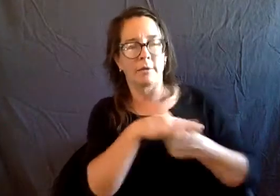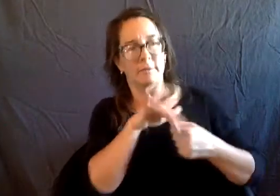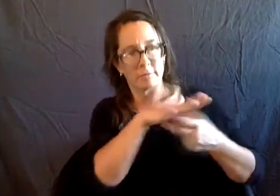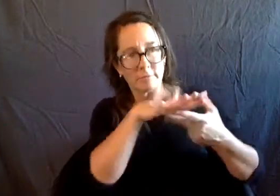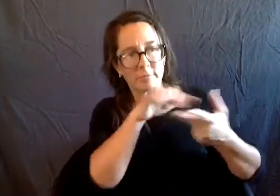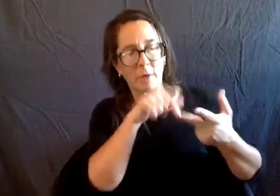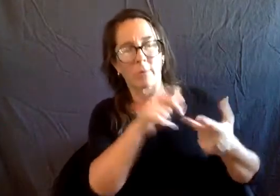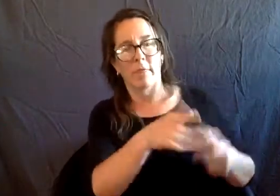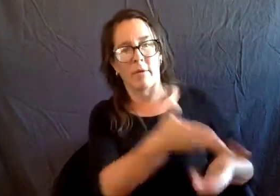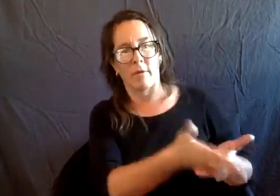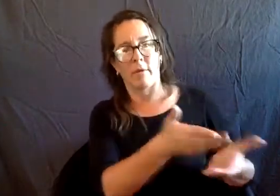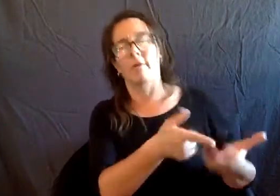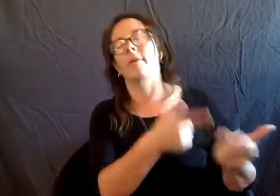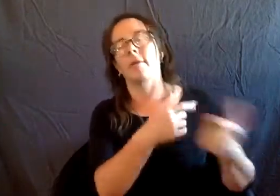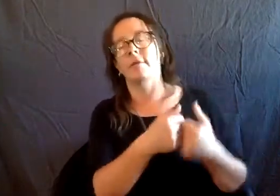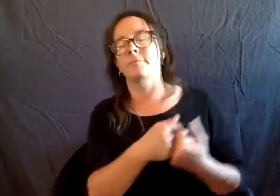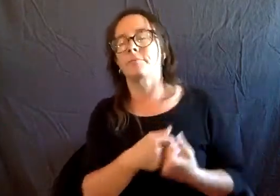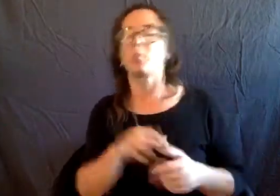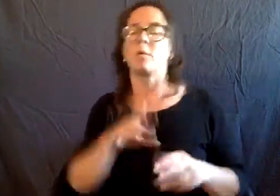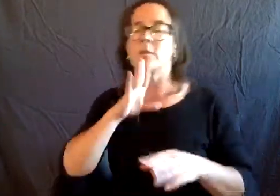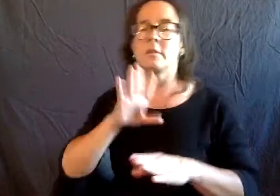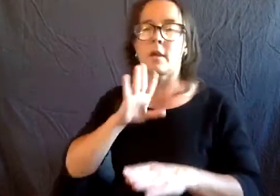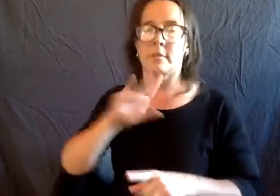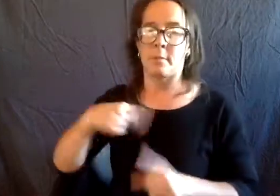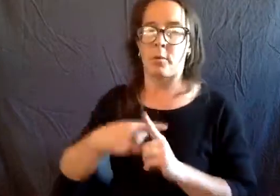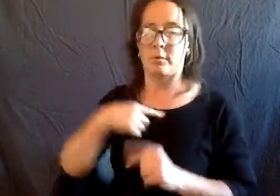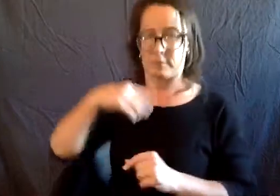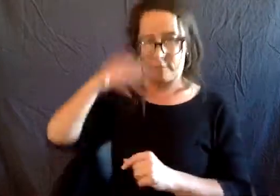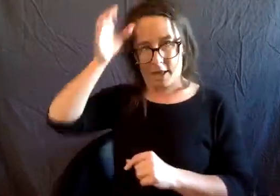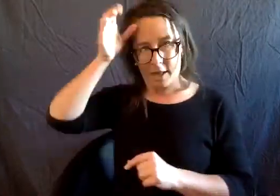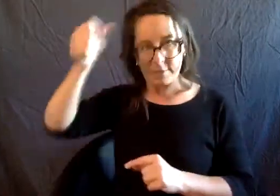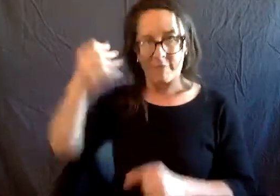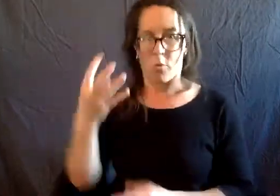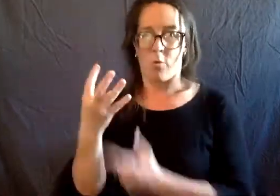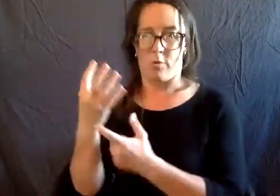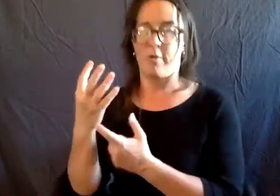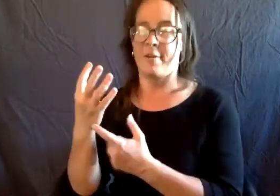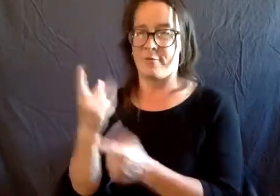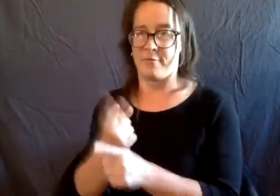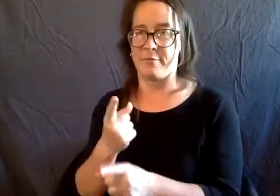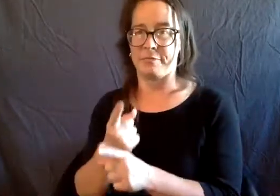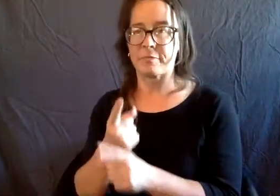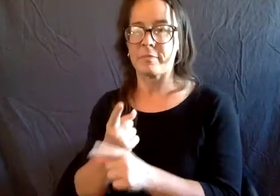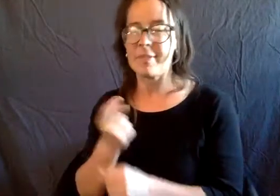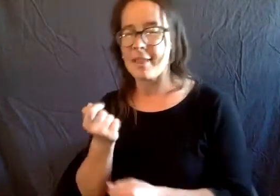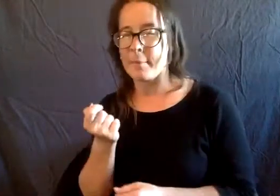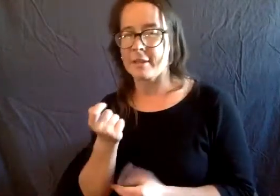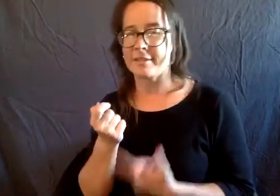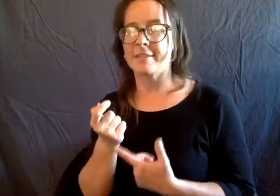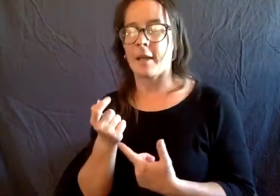But we're talking about concept 4, right? That's what we were dispatched to talk about. We were talking about that a little bit. So I'm